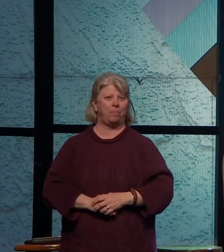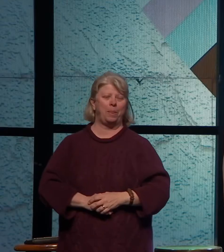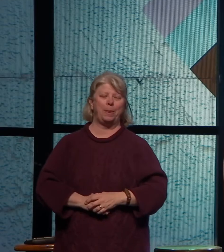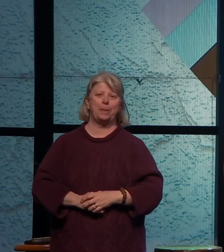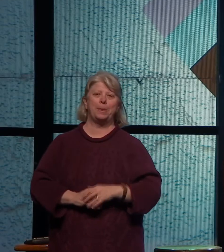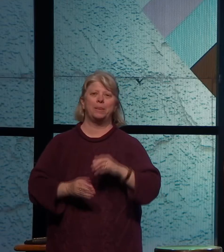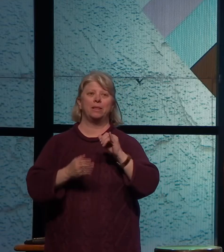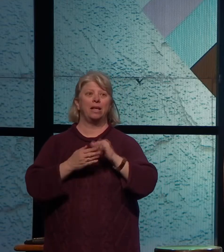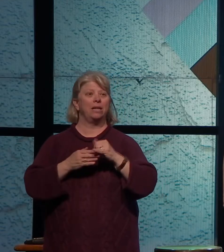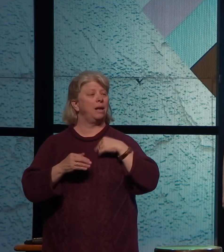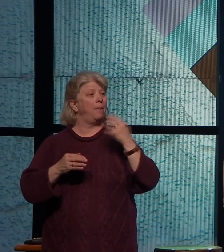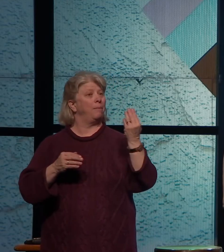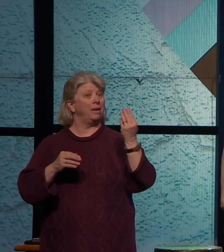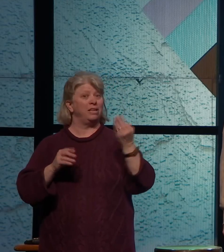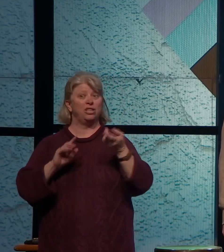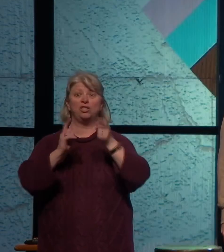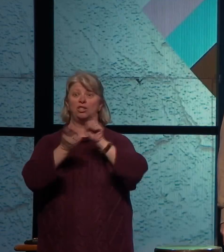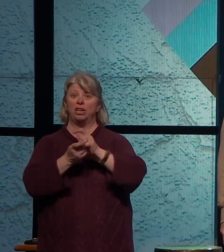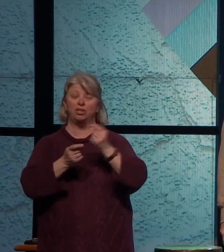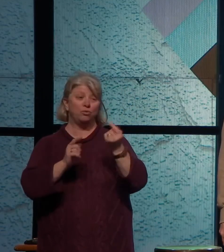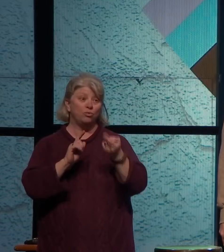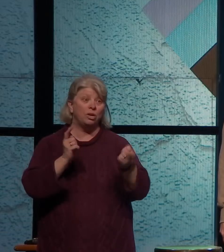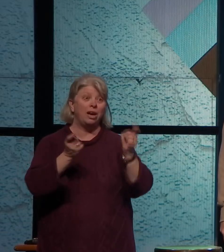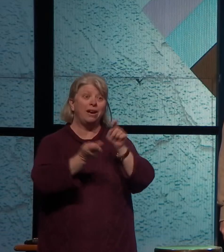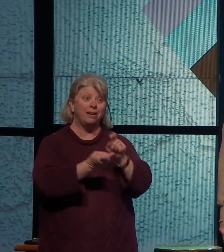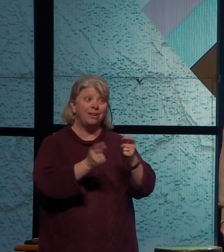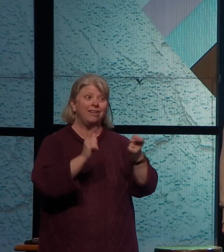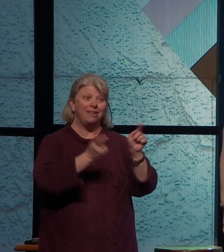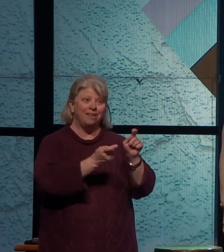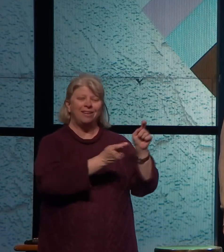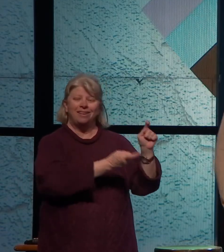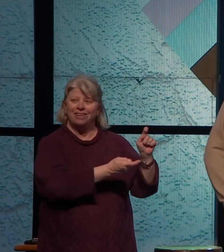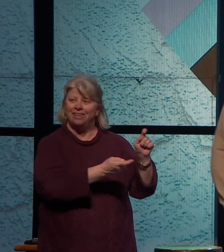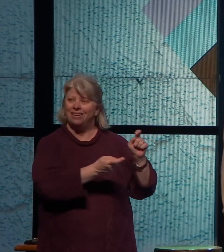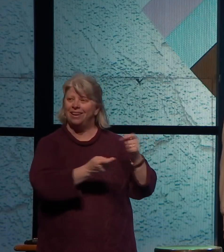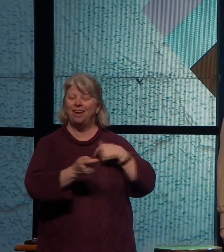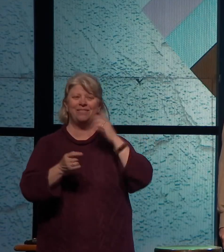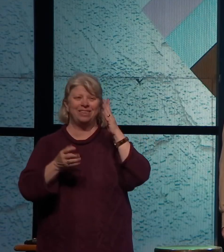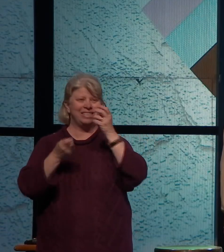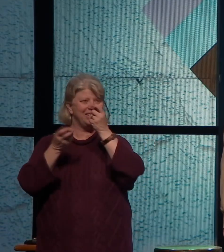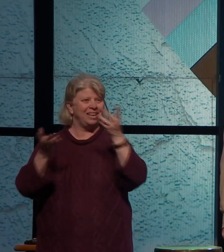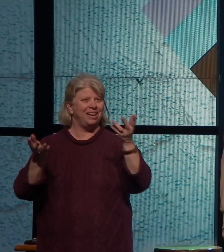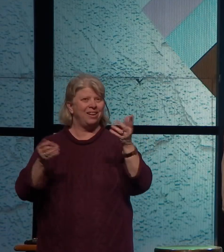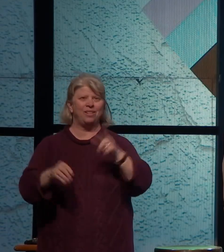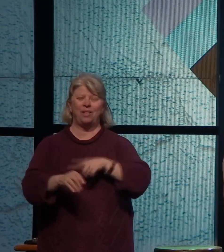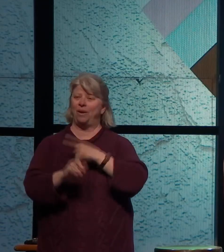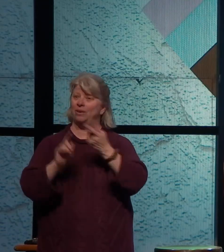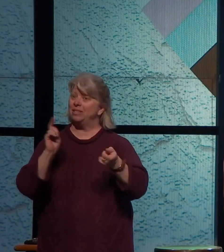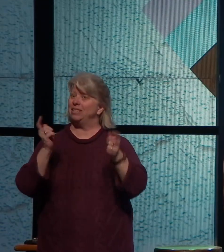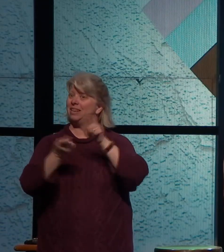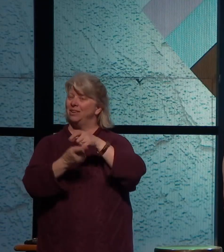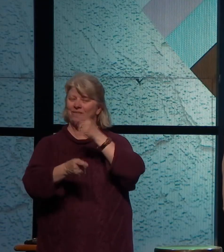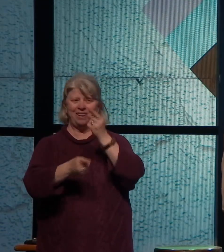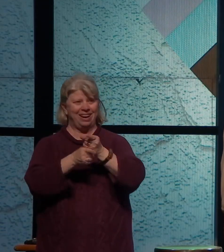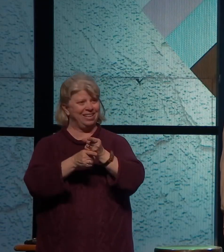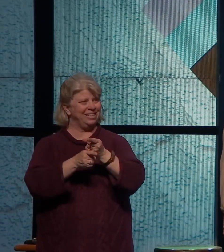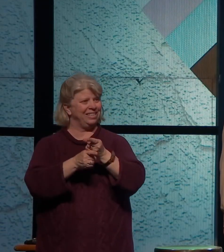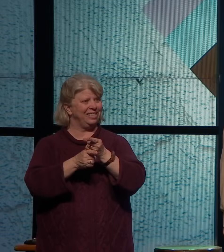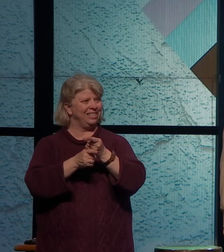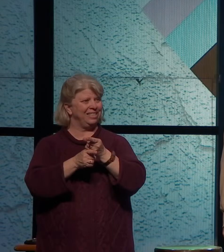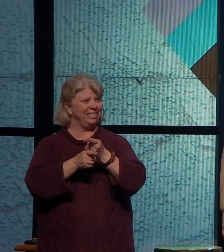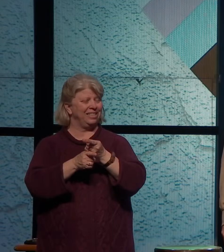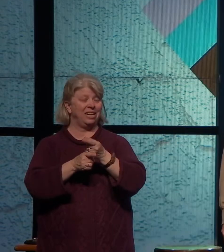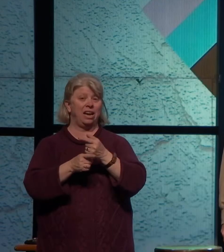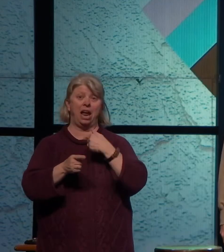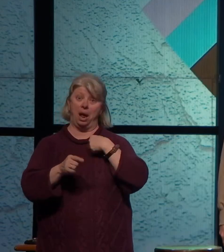And that's where like Monday changes and Tuesday changes. And I will say this, it's a long change, right? Like,